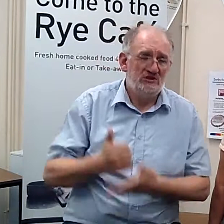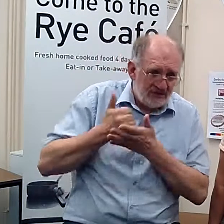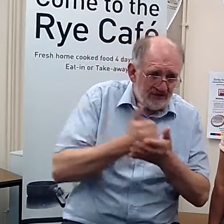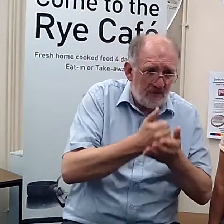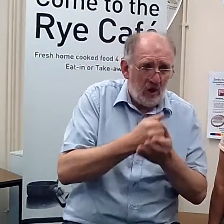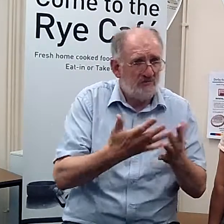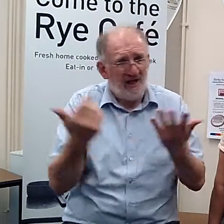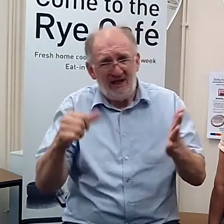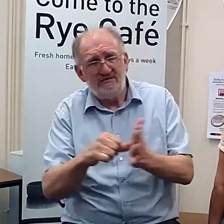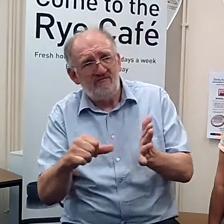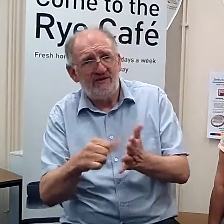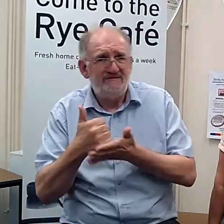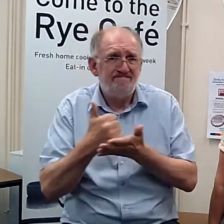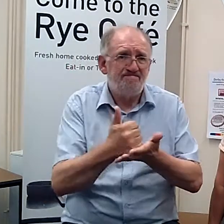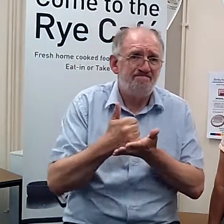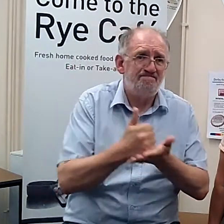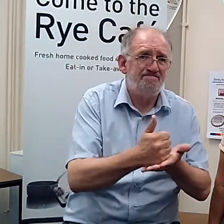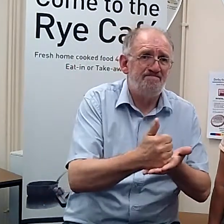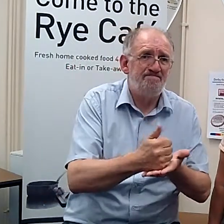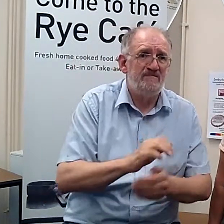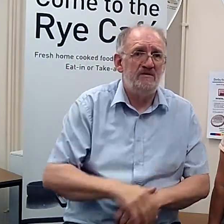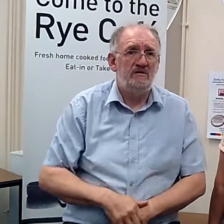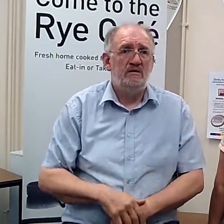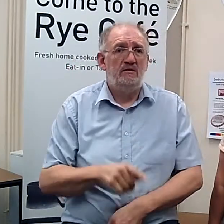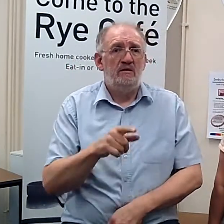the employer spending a lot of time with them.